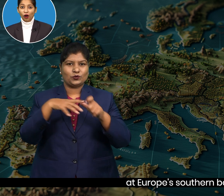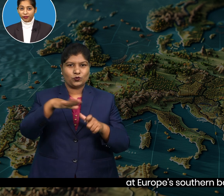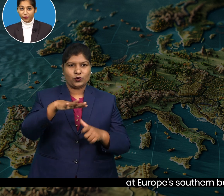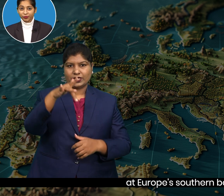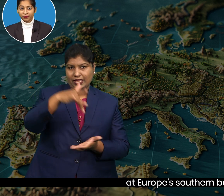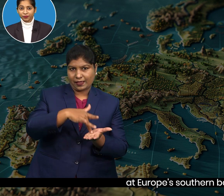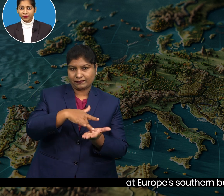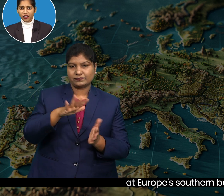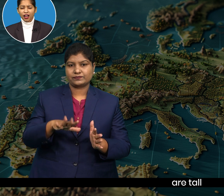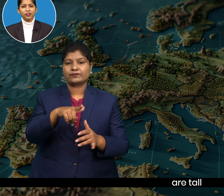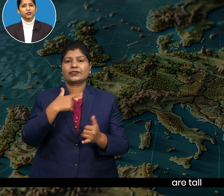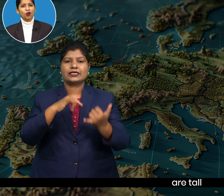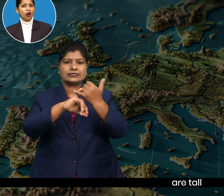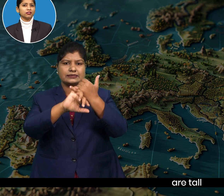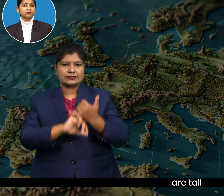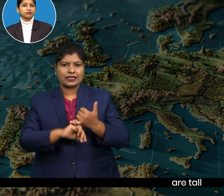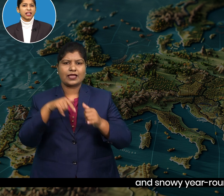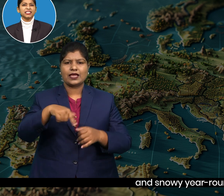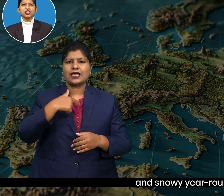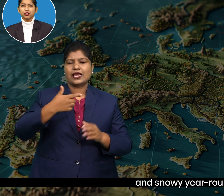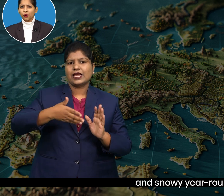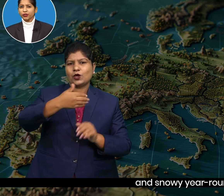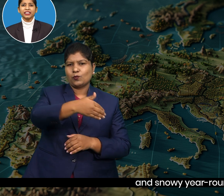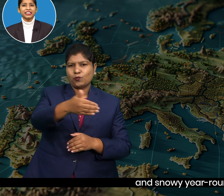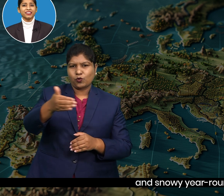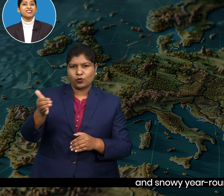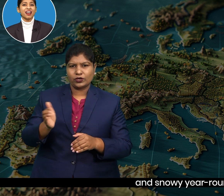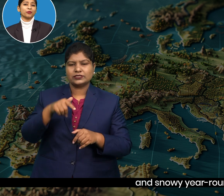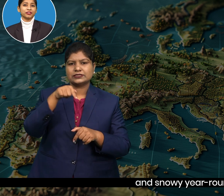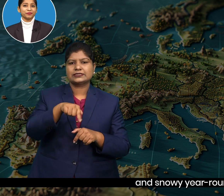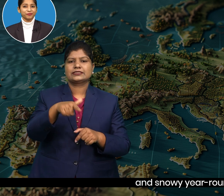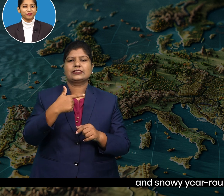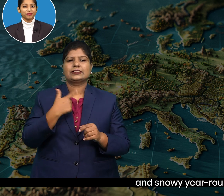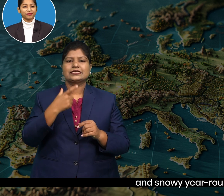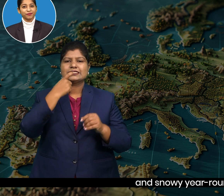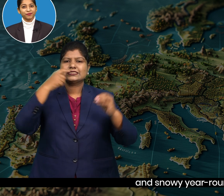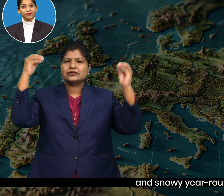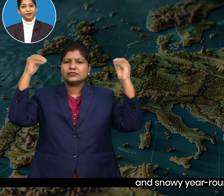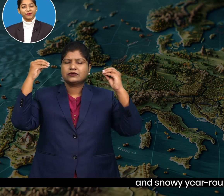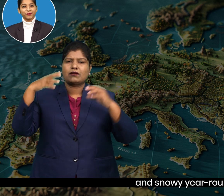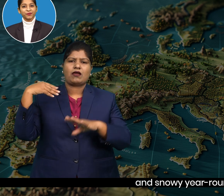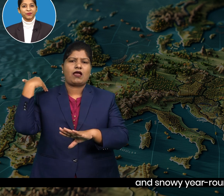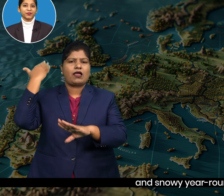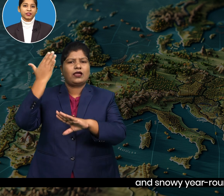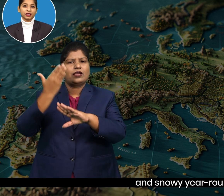southern border are tall and snowy year-round.